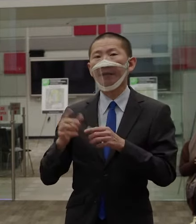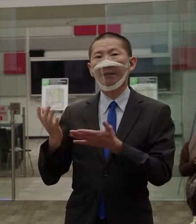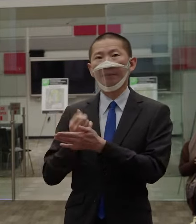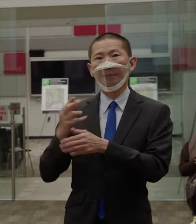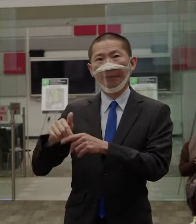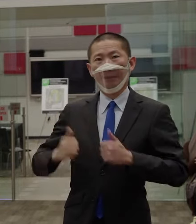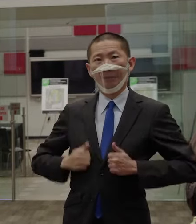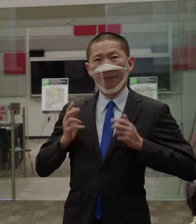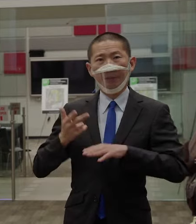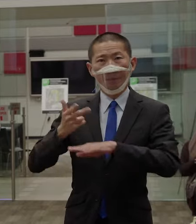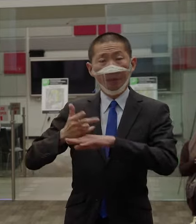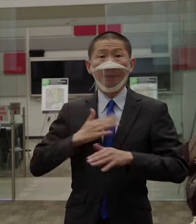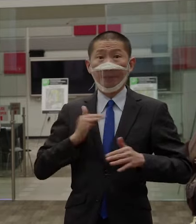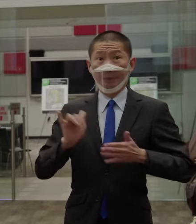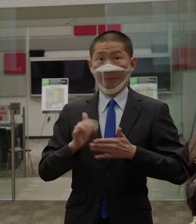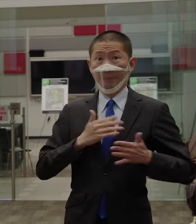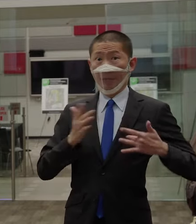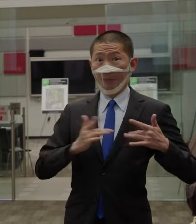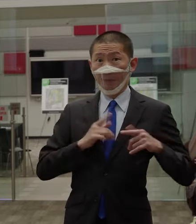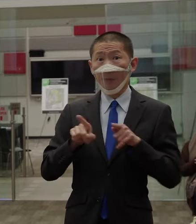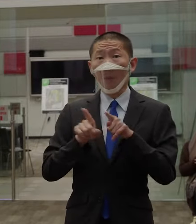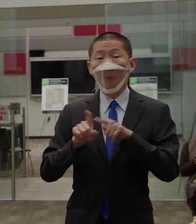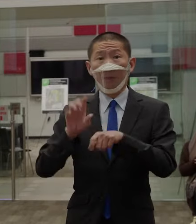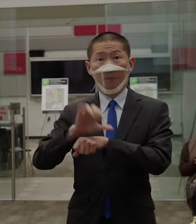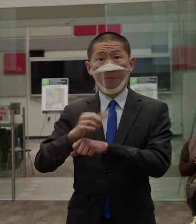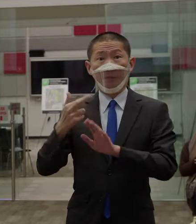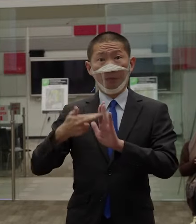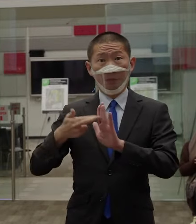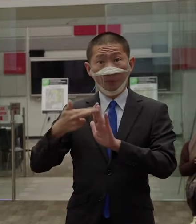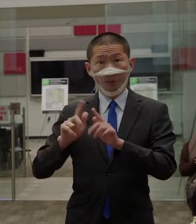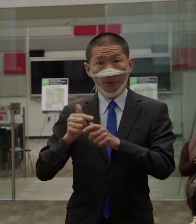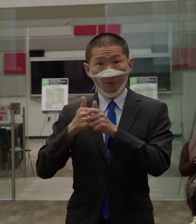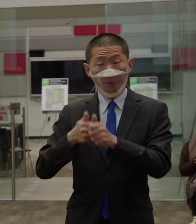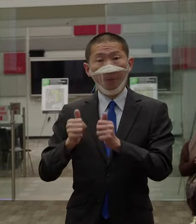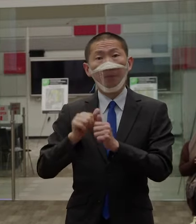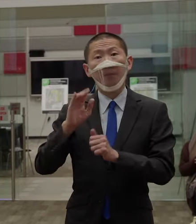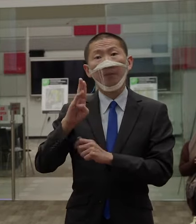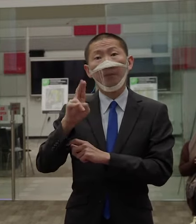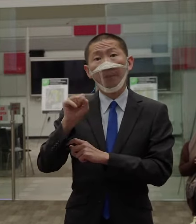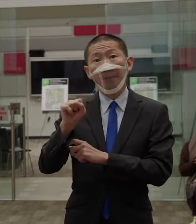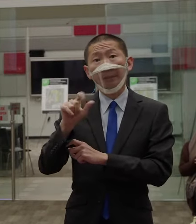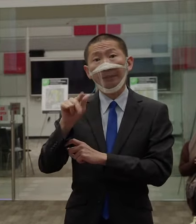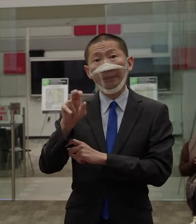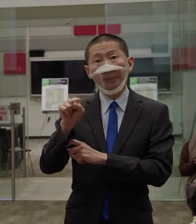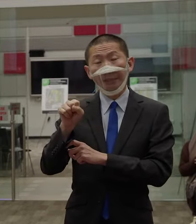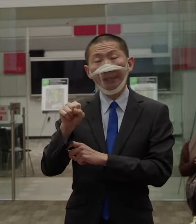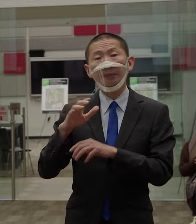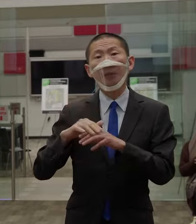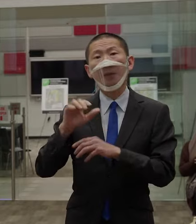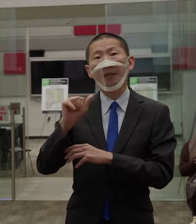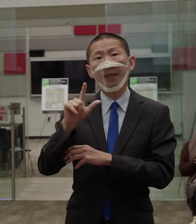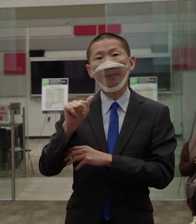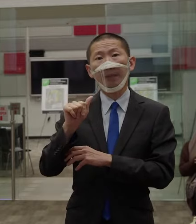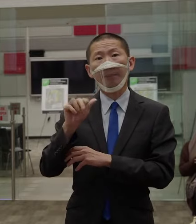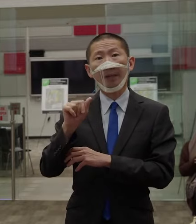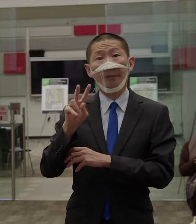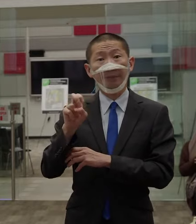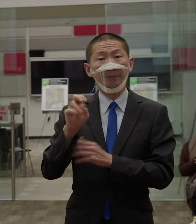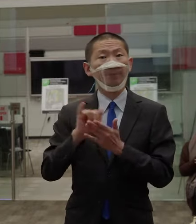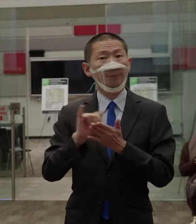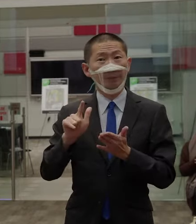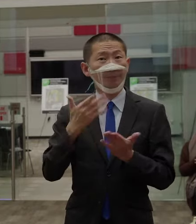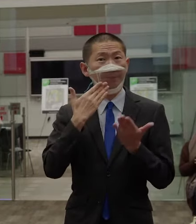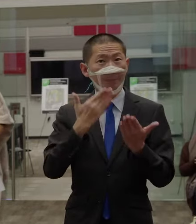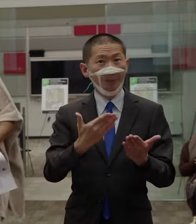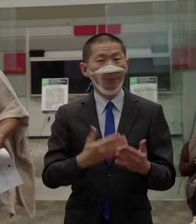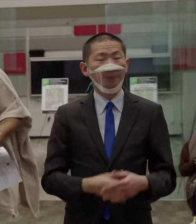resident parking and then also enforcement of the bus lanes up Alabama Avenue. That is all. Thank